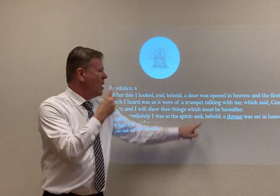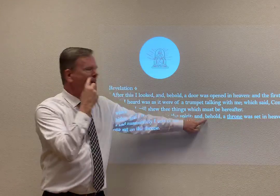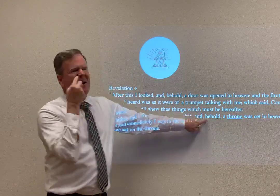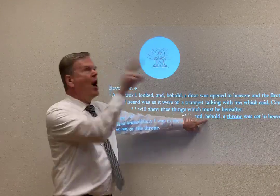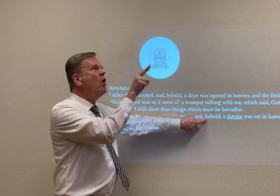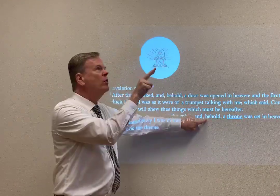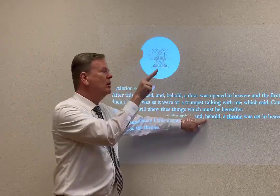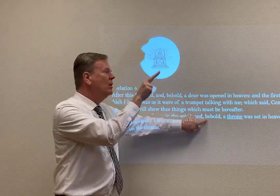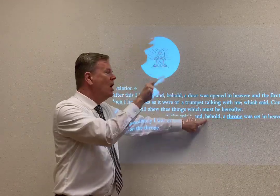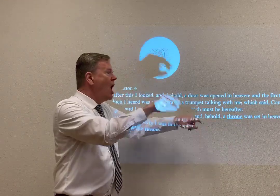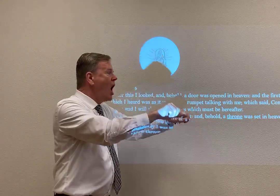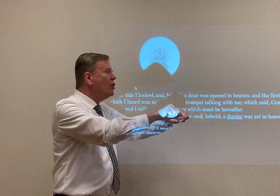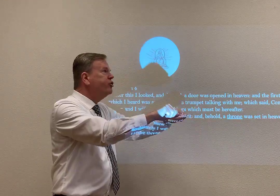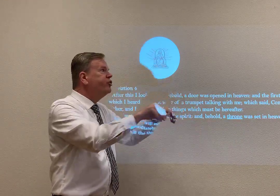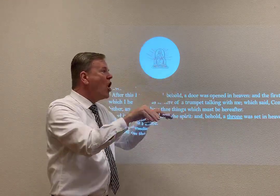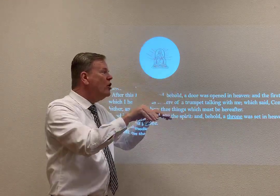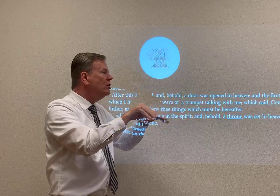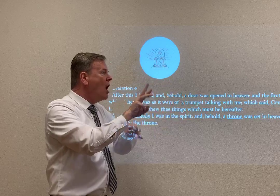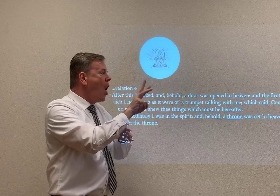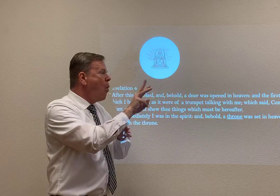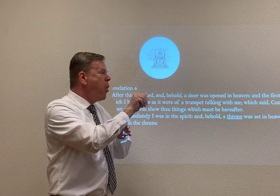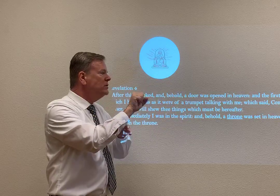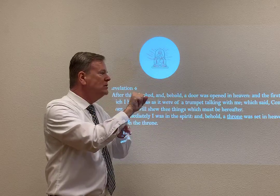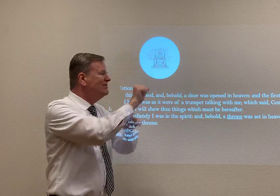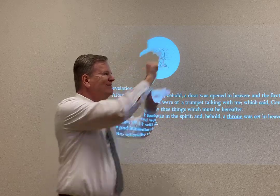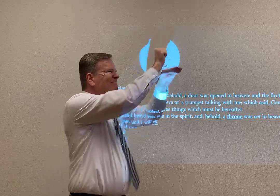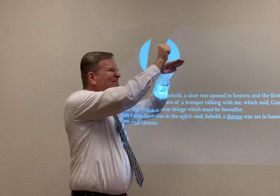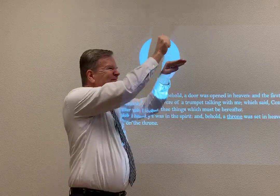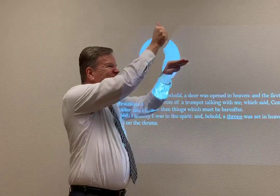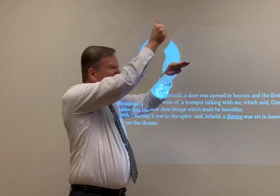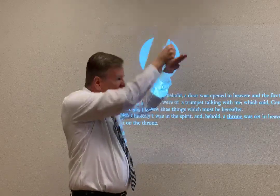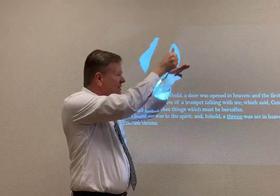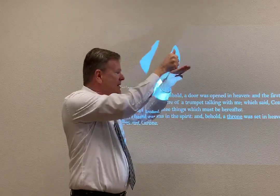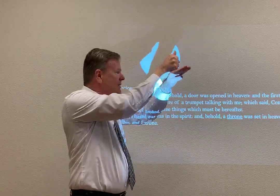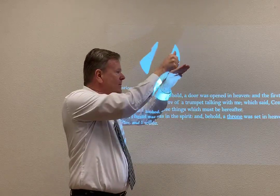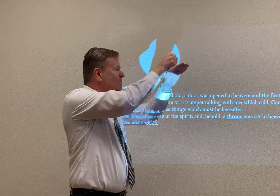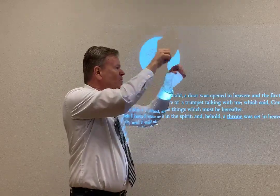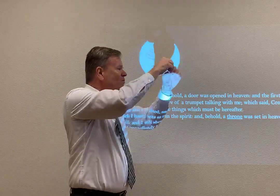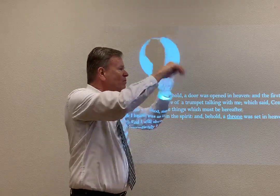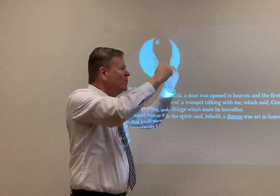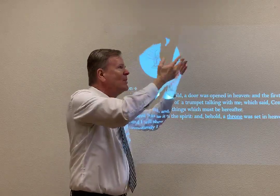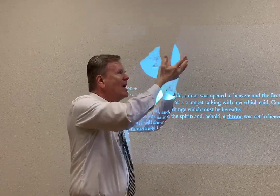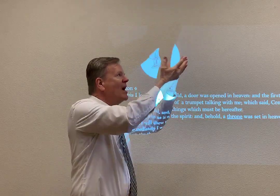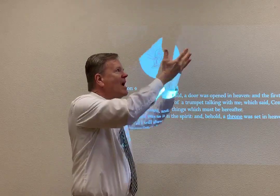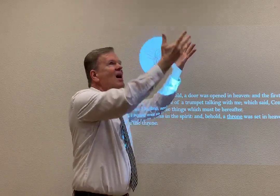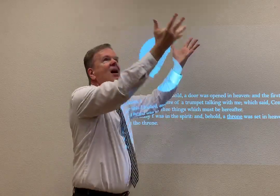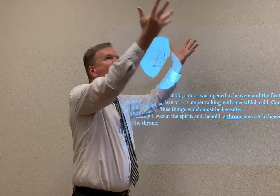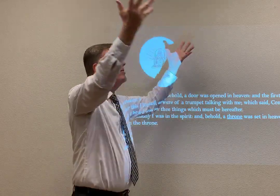Scripture continues, and behold, a throne was set in heaven.